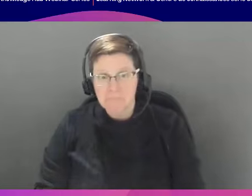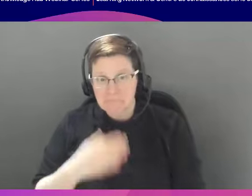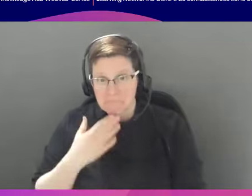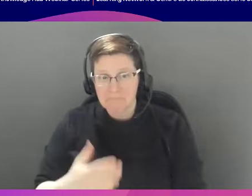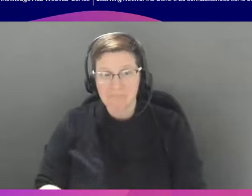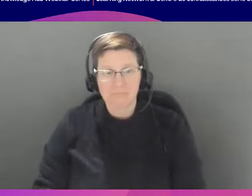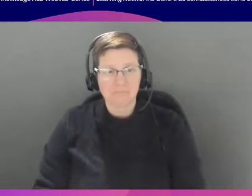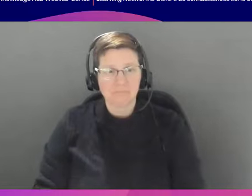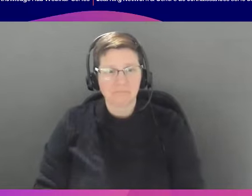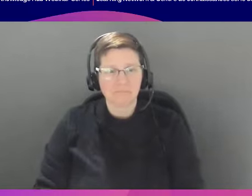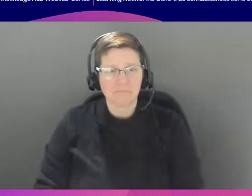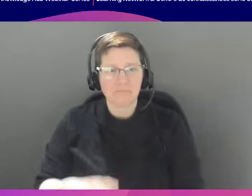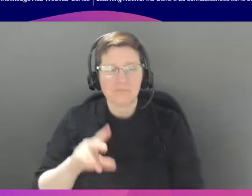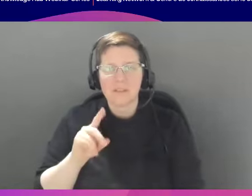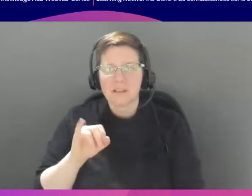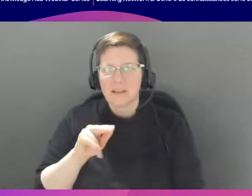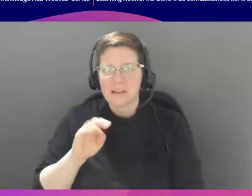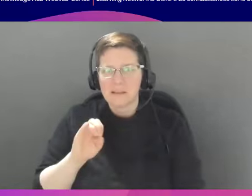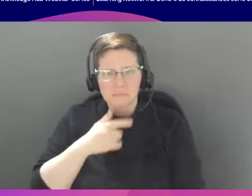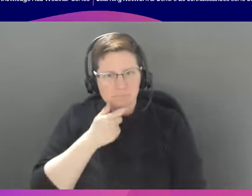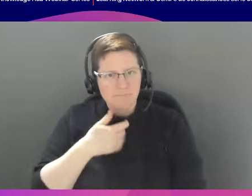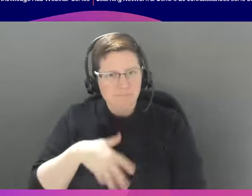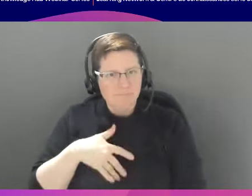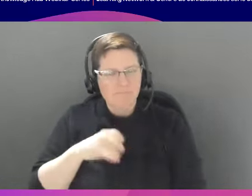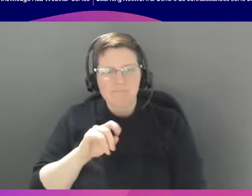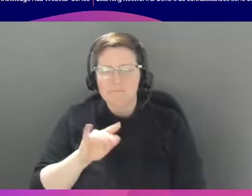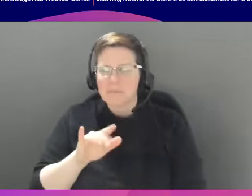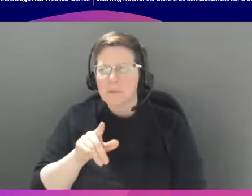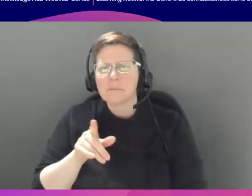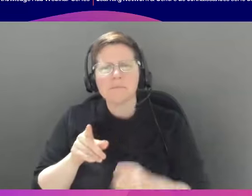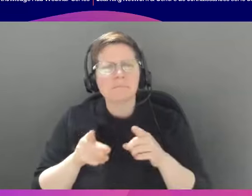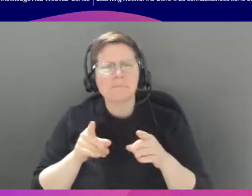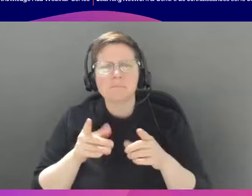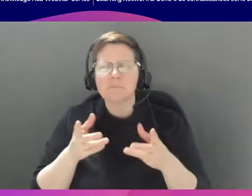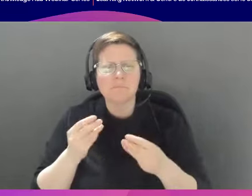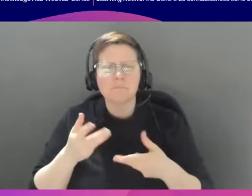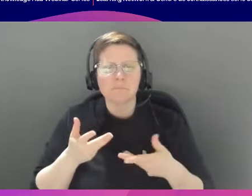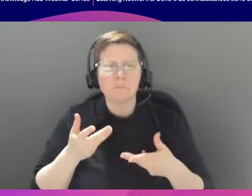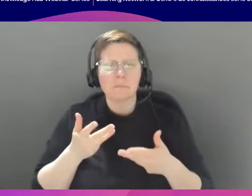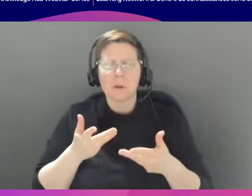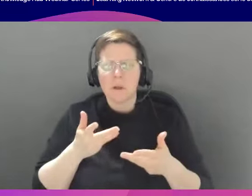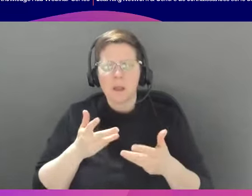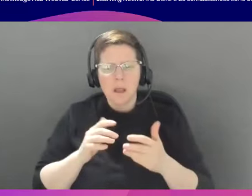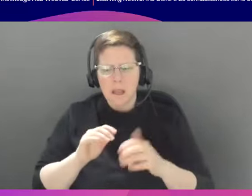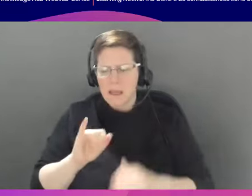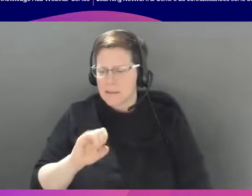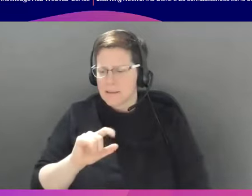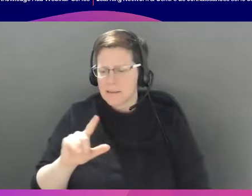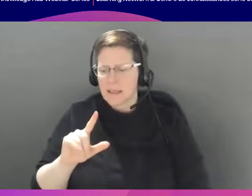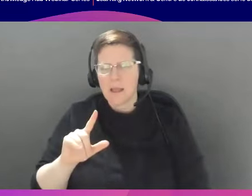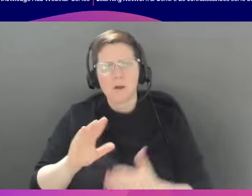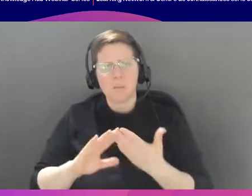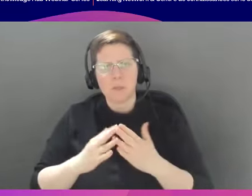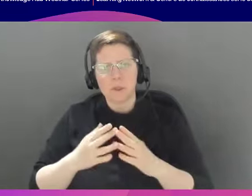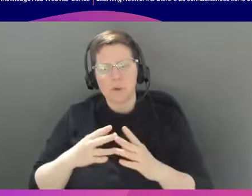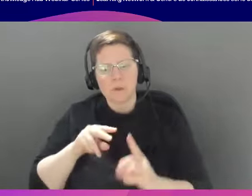So interesting. Can either of you speak to how incels view the